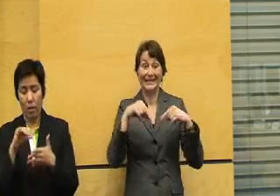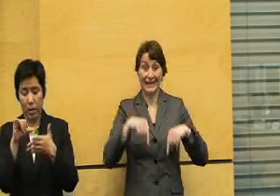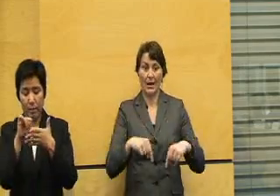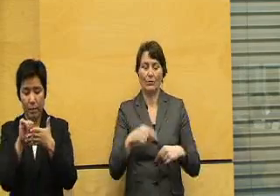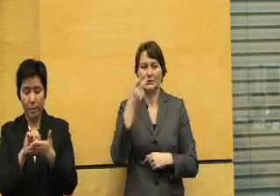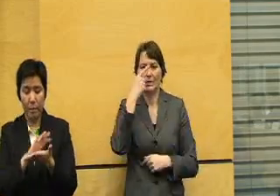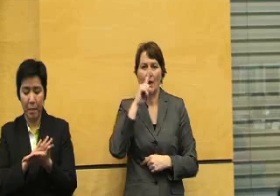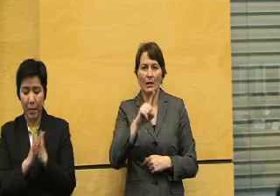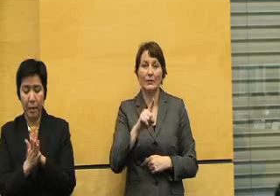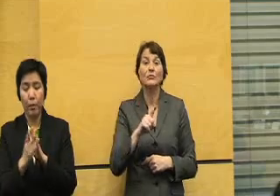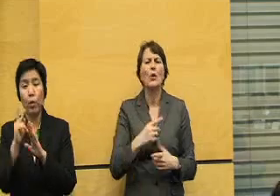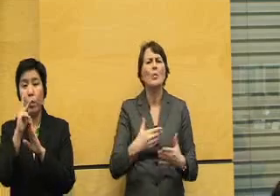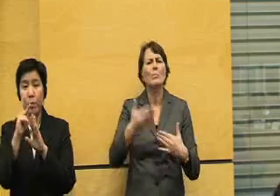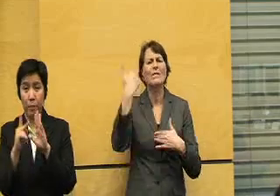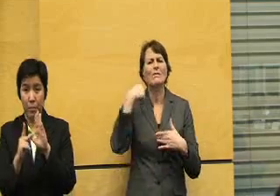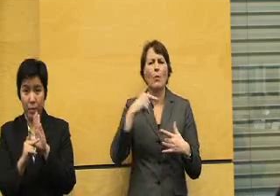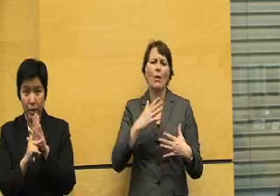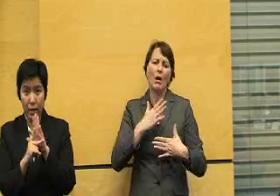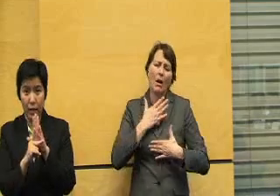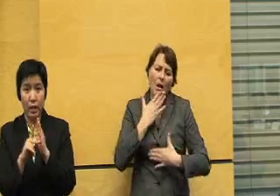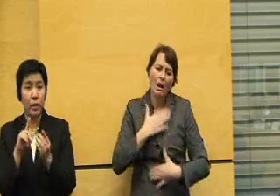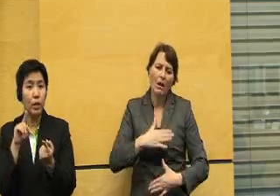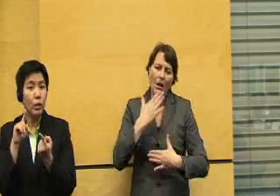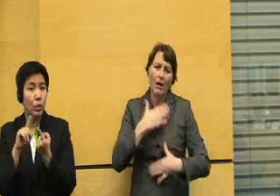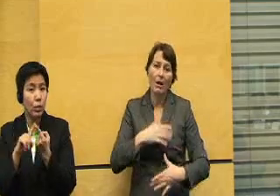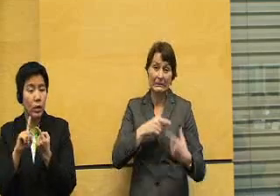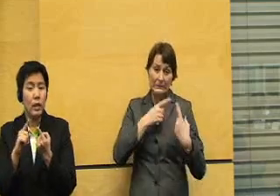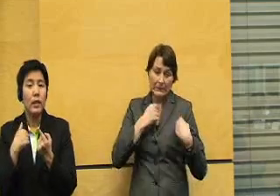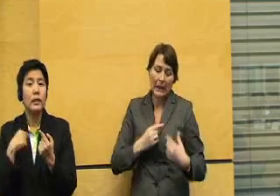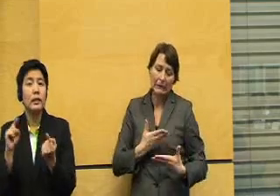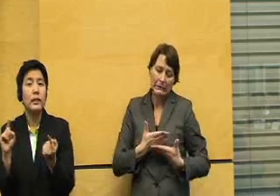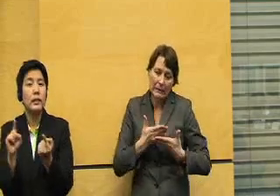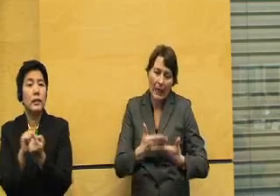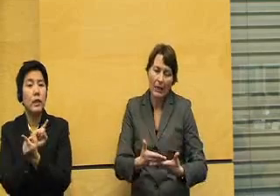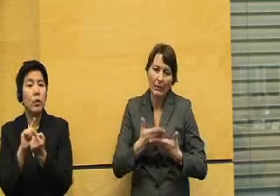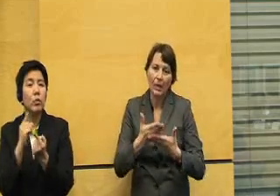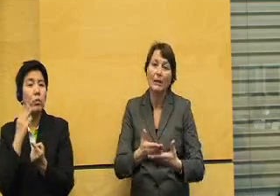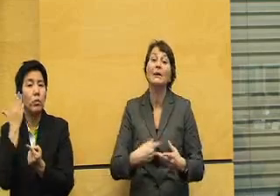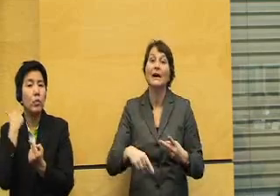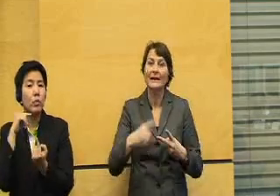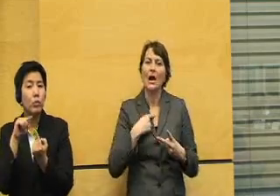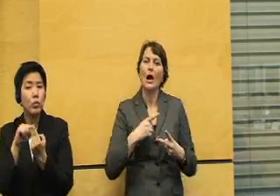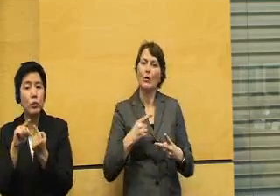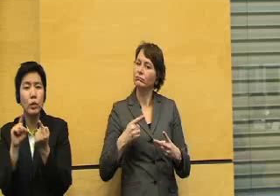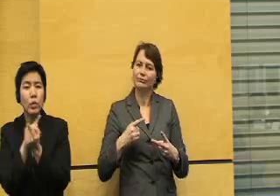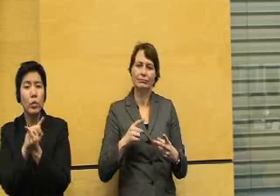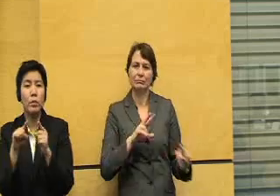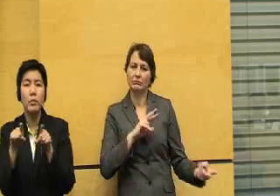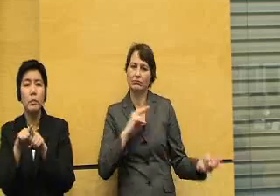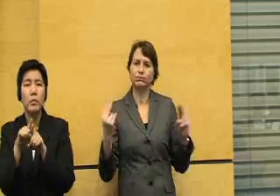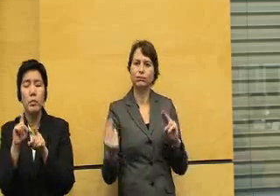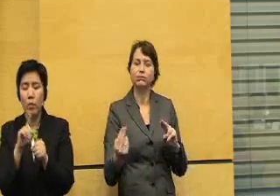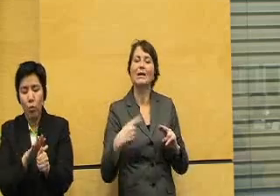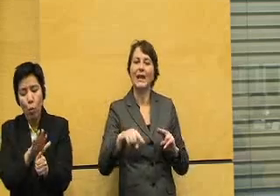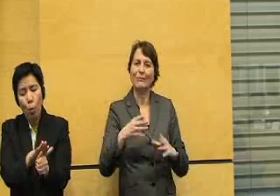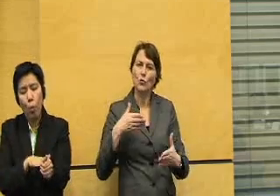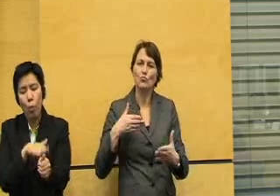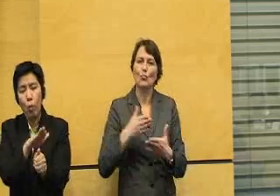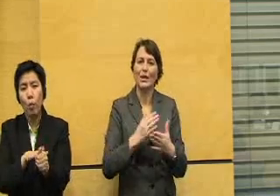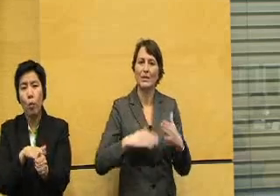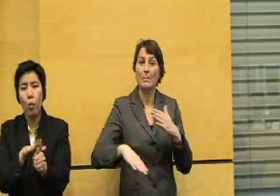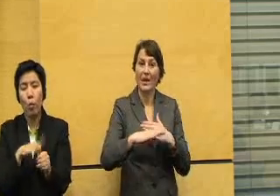from charity-based to a right-based paradigm and inclusiveness.